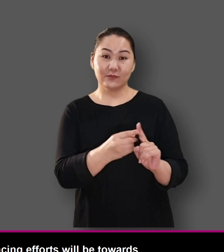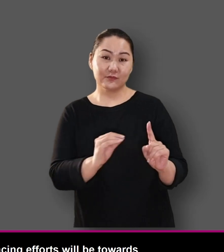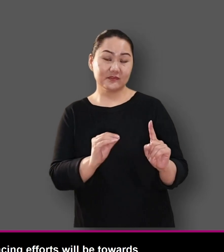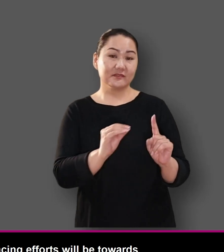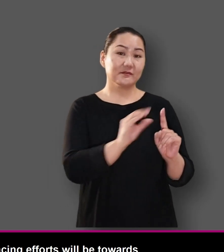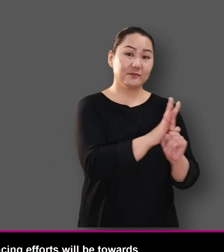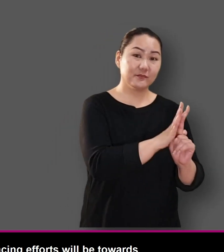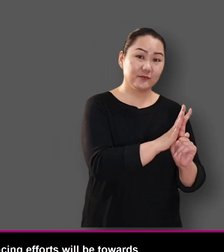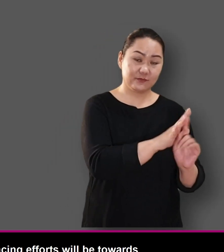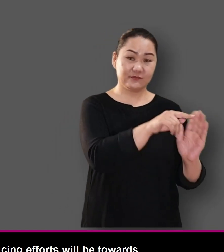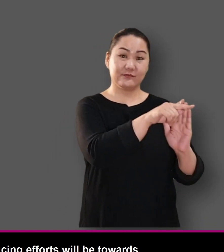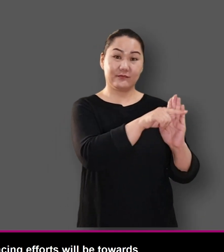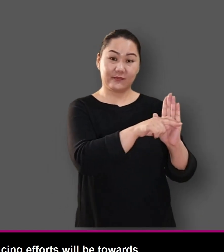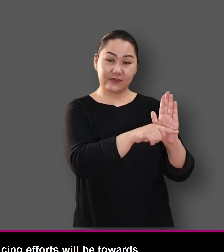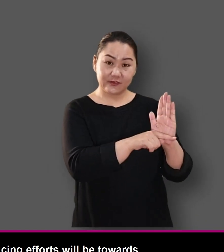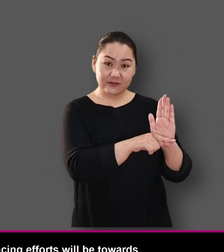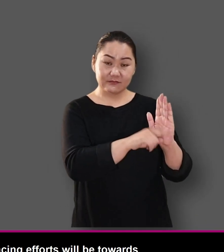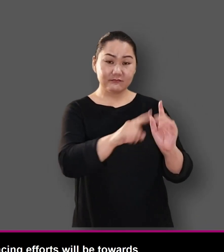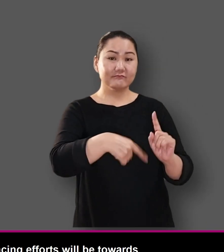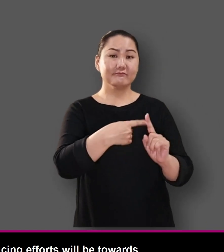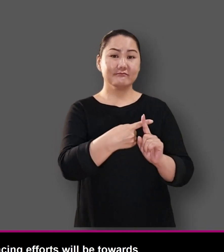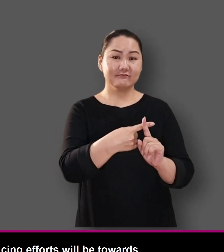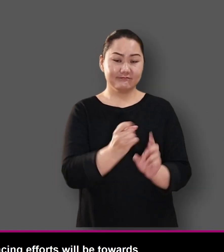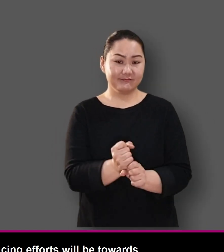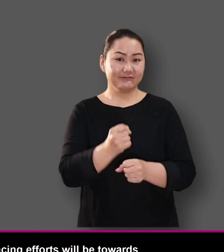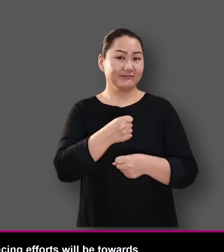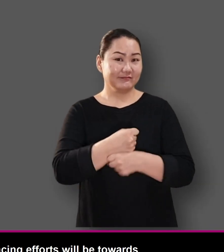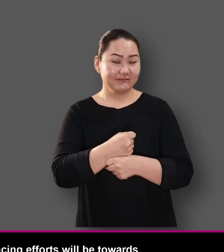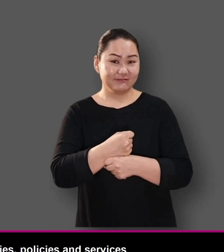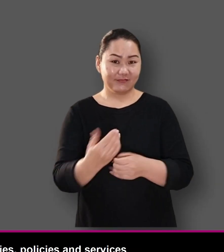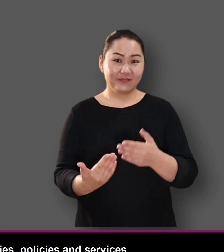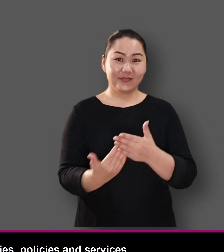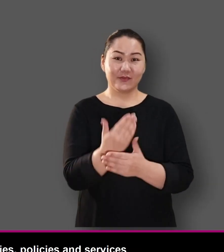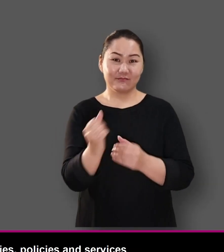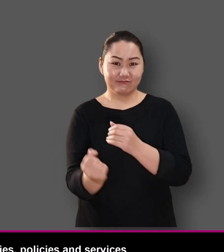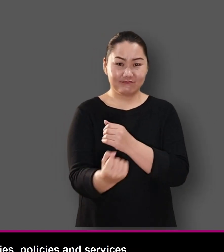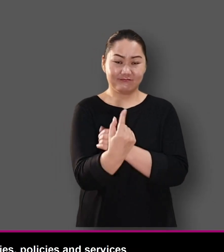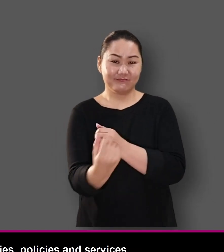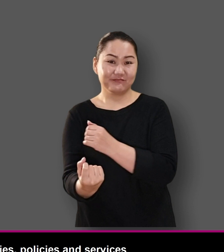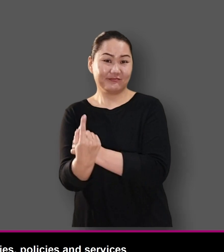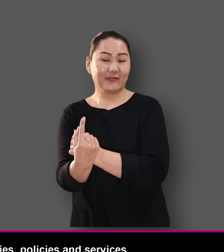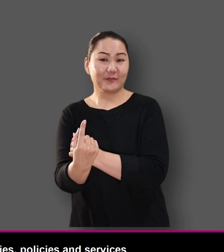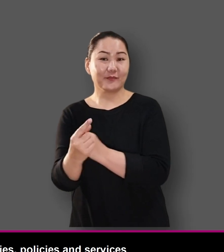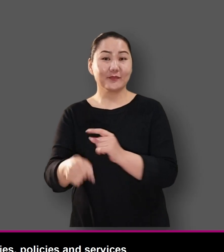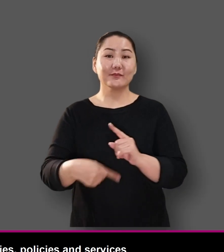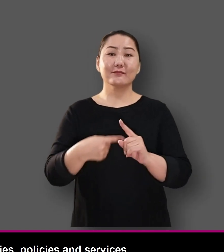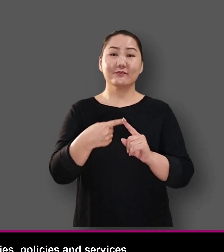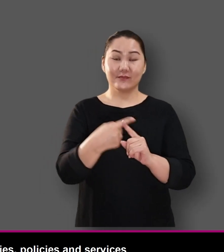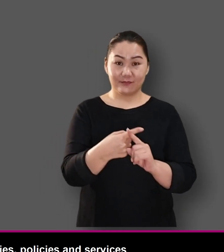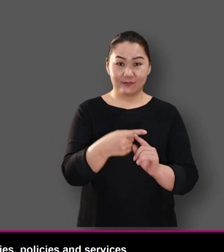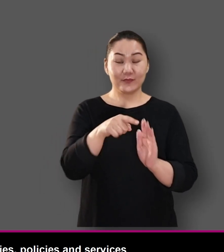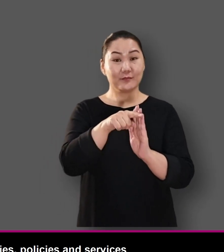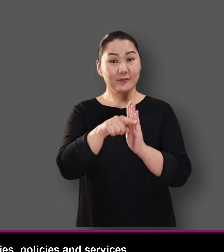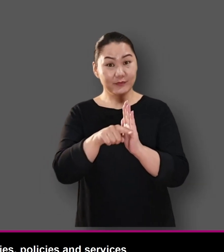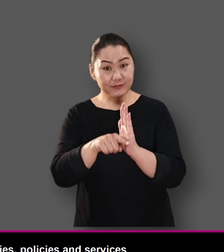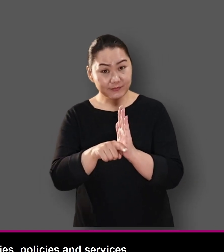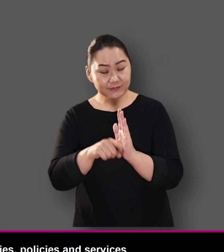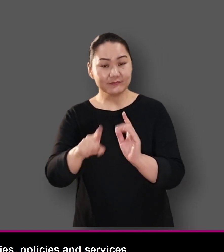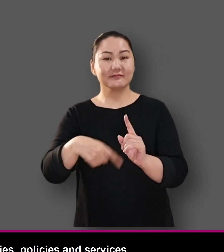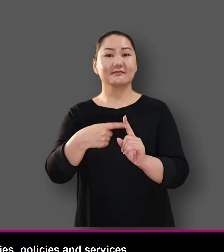and our policy influencing efforts will be towards creating opportunities, policies, and services